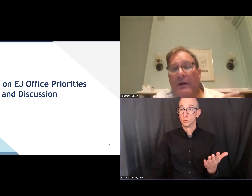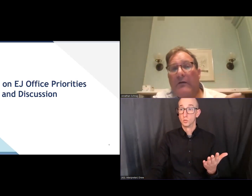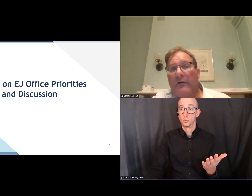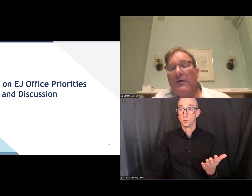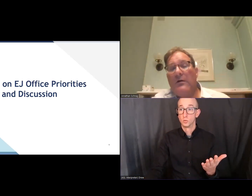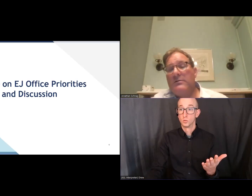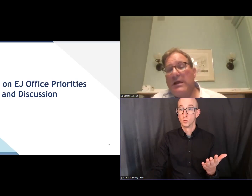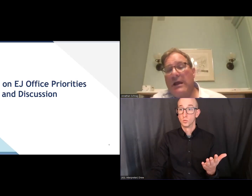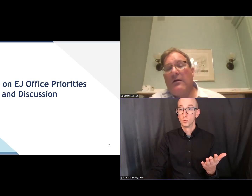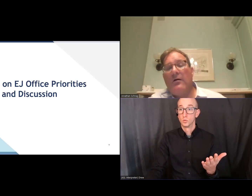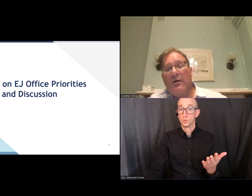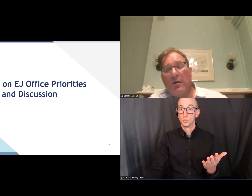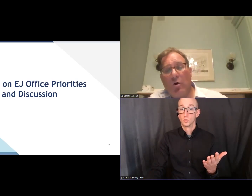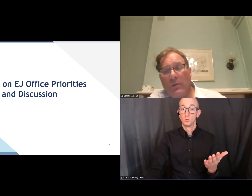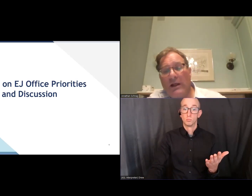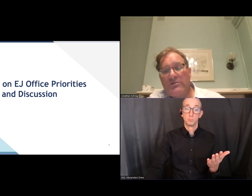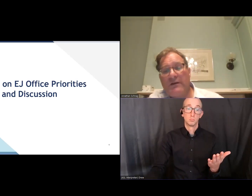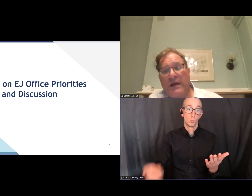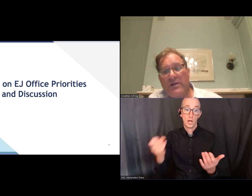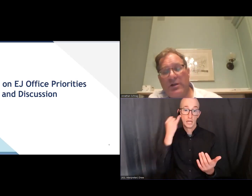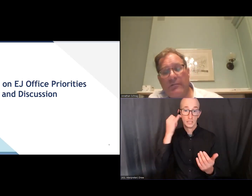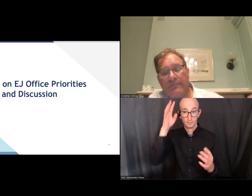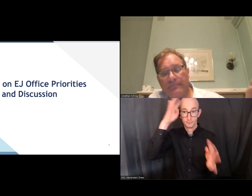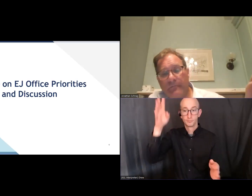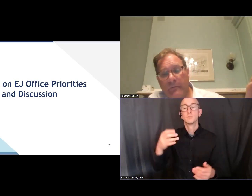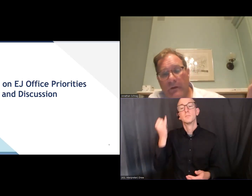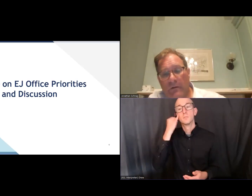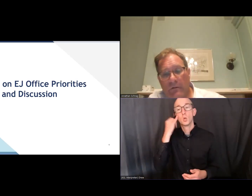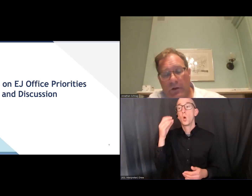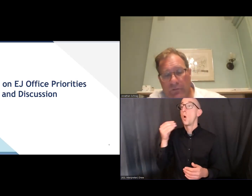come up is take home electrification,